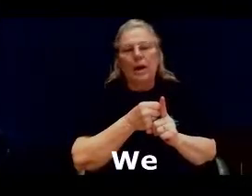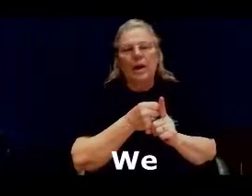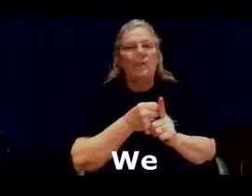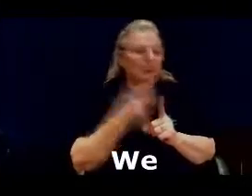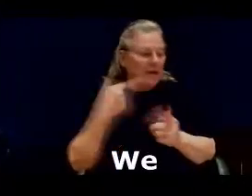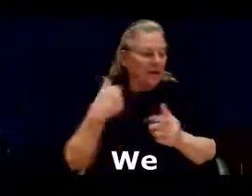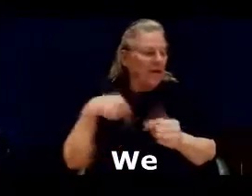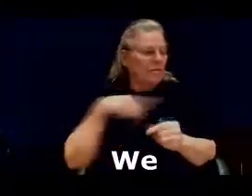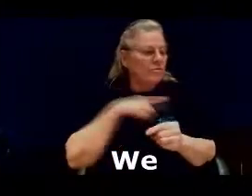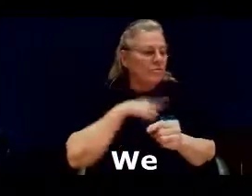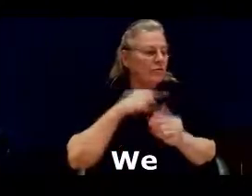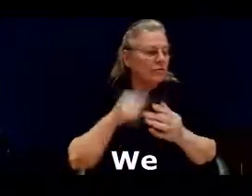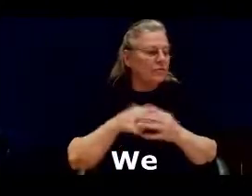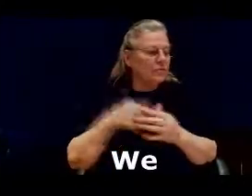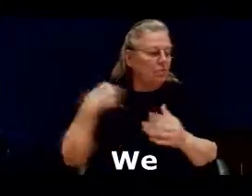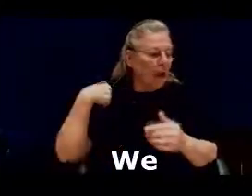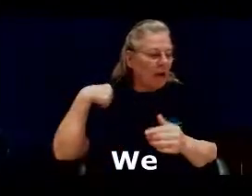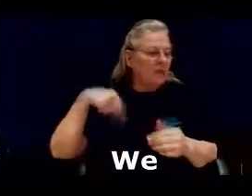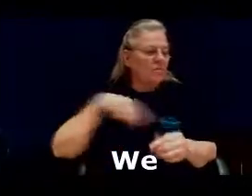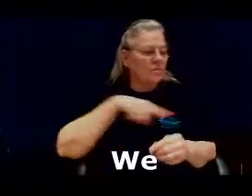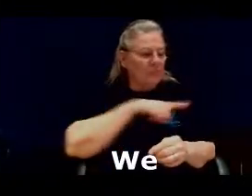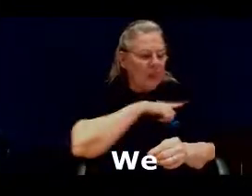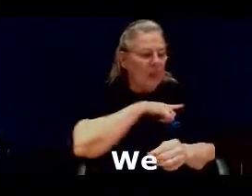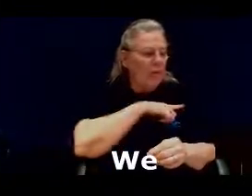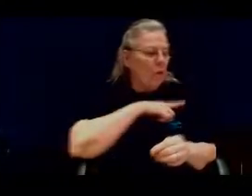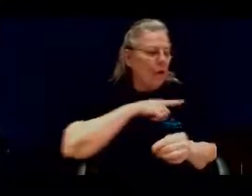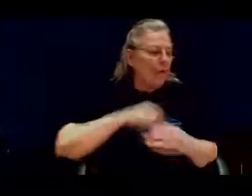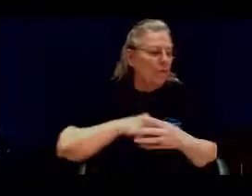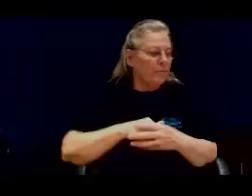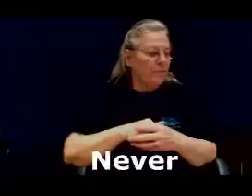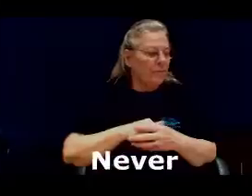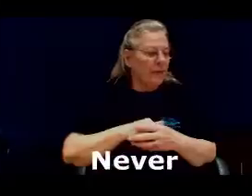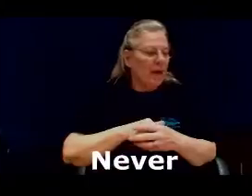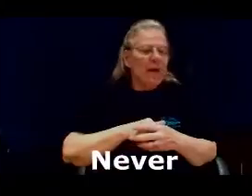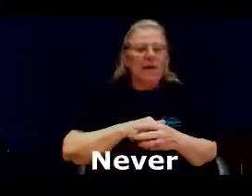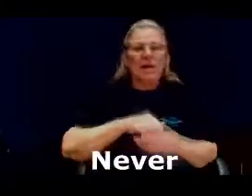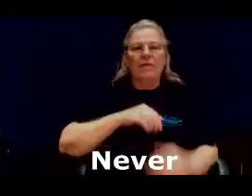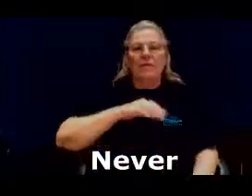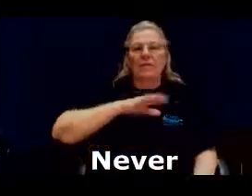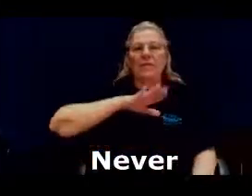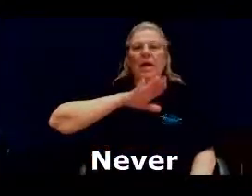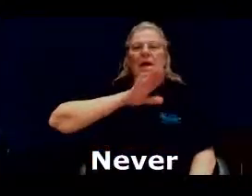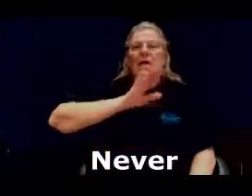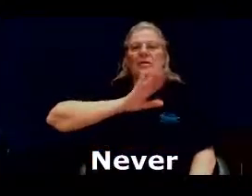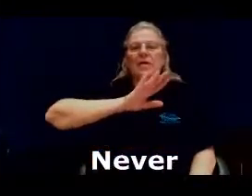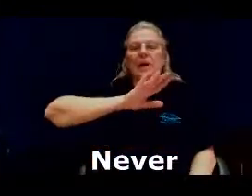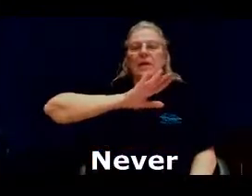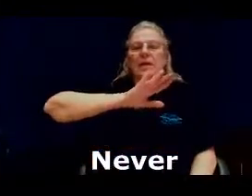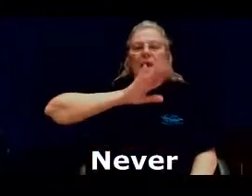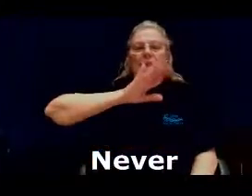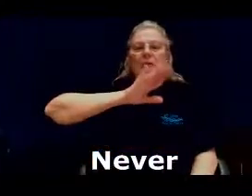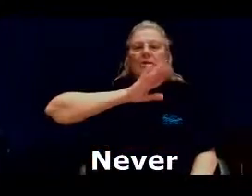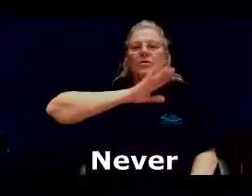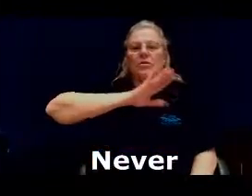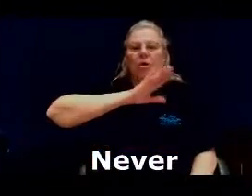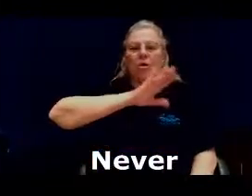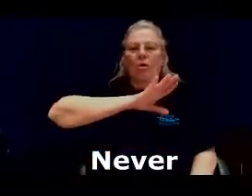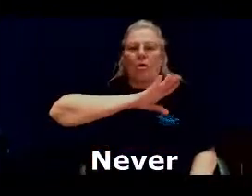We, and again, use us, our, we. Never. Dominant hand on